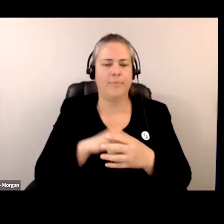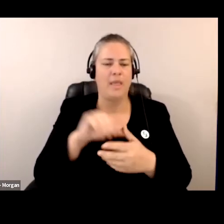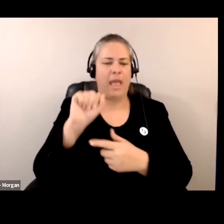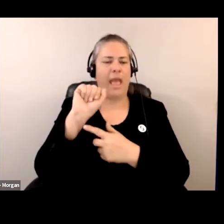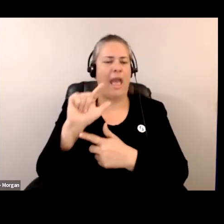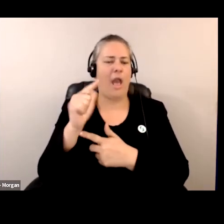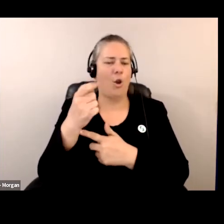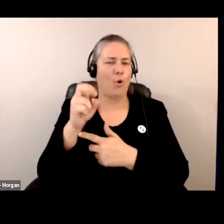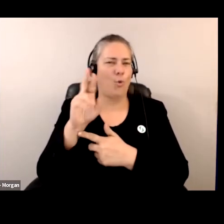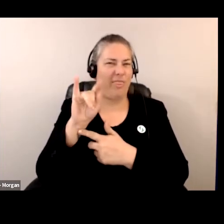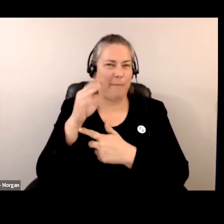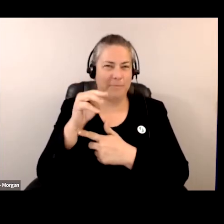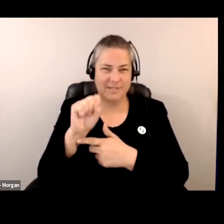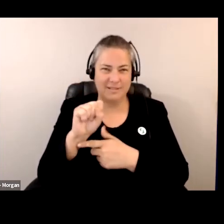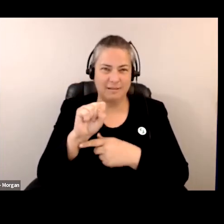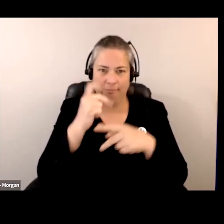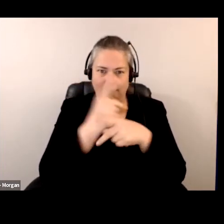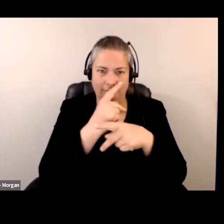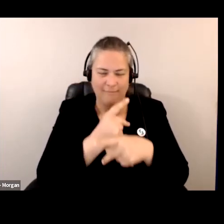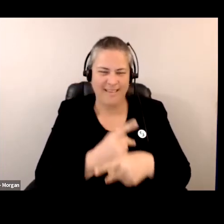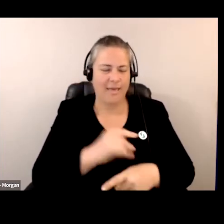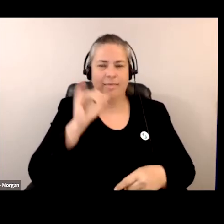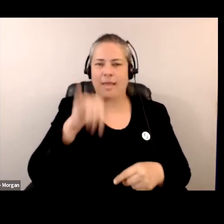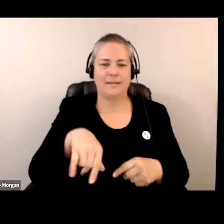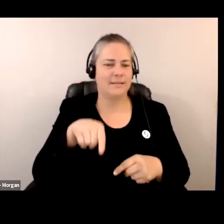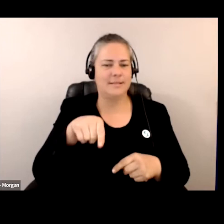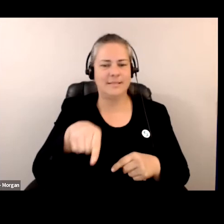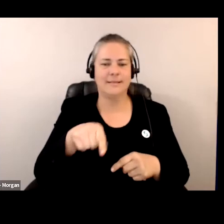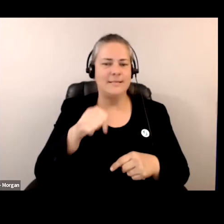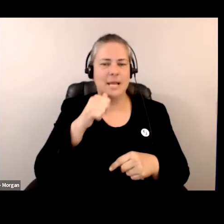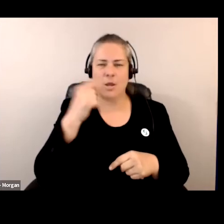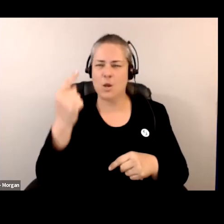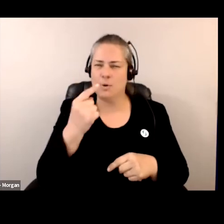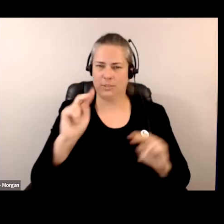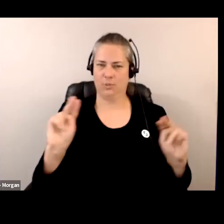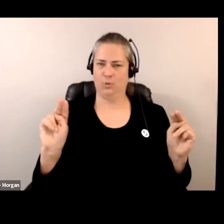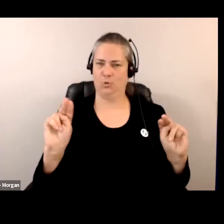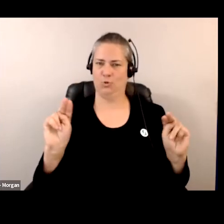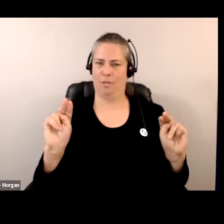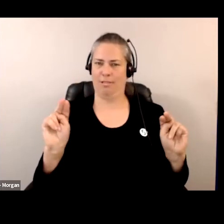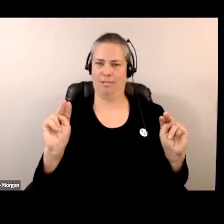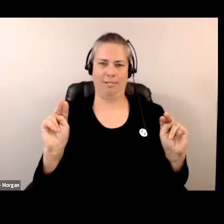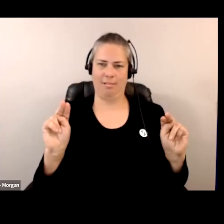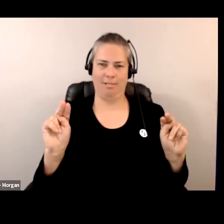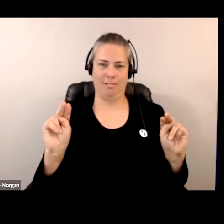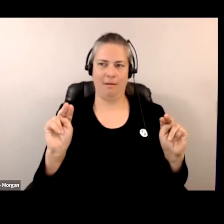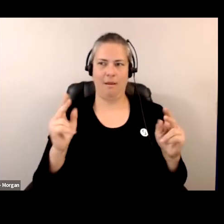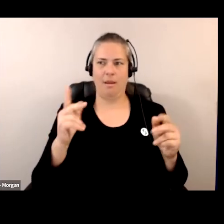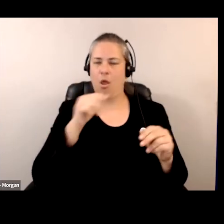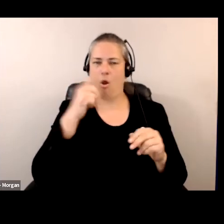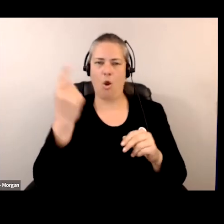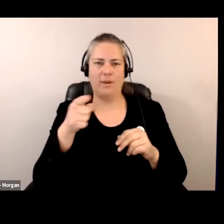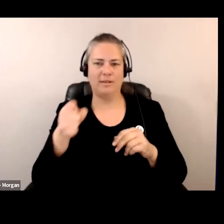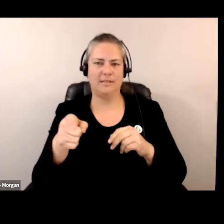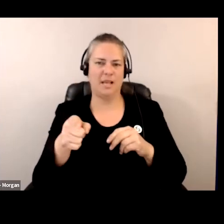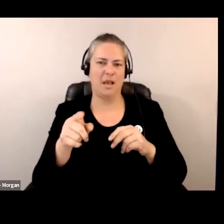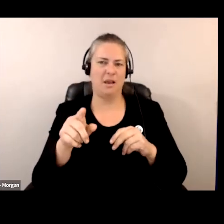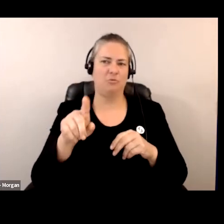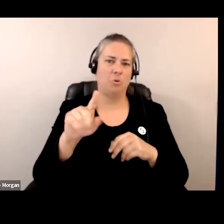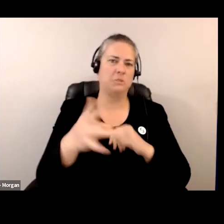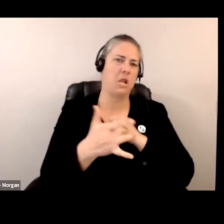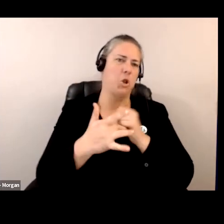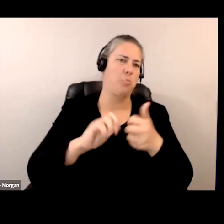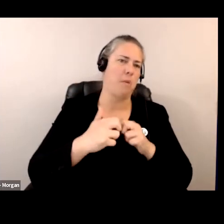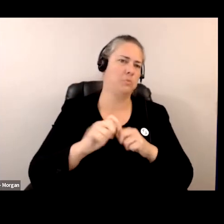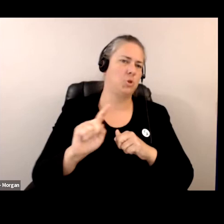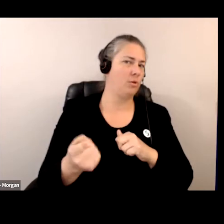presentation process aren't necessarily neutral, simply technical problems. They pose the